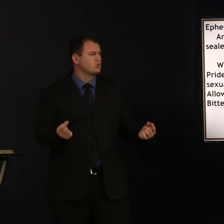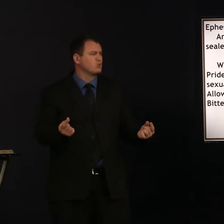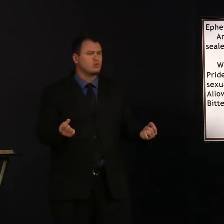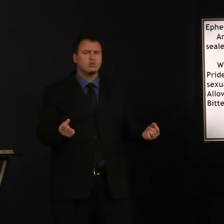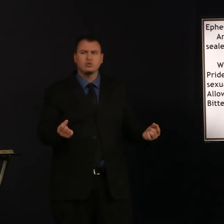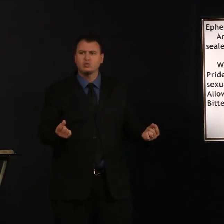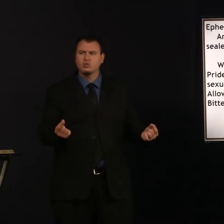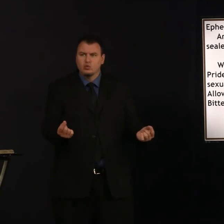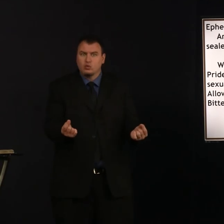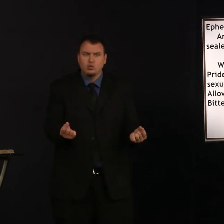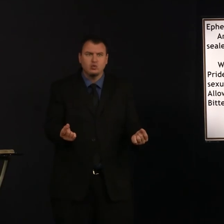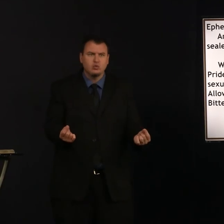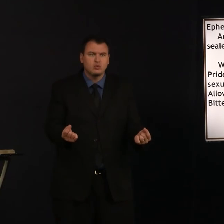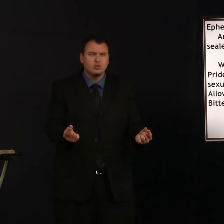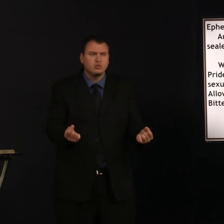What do you do?